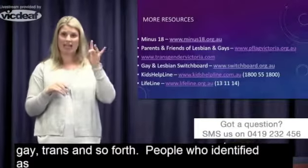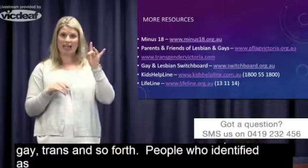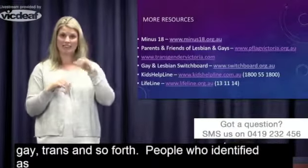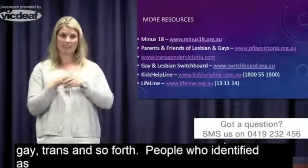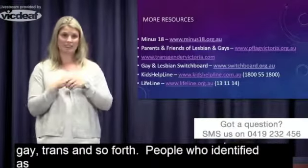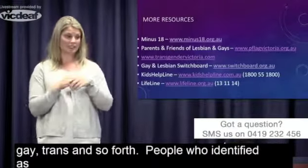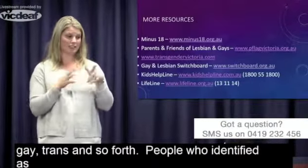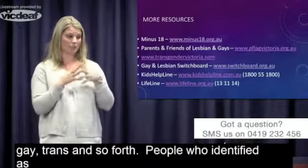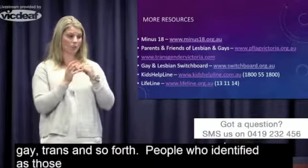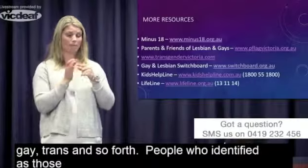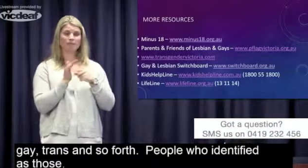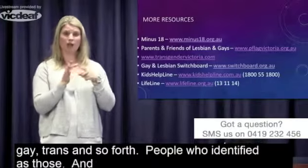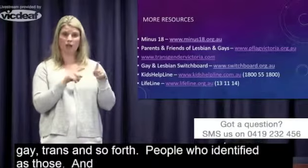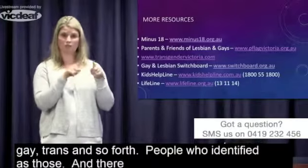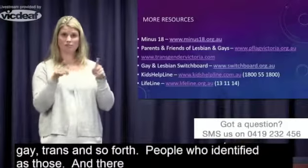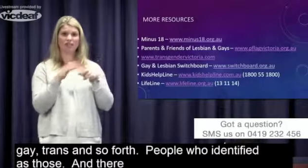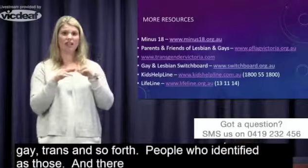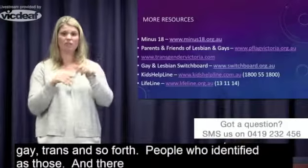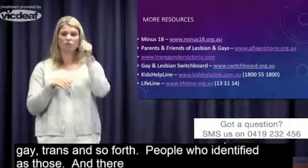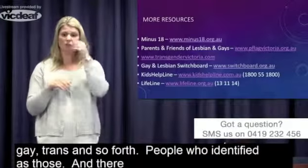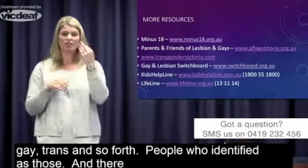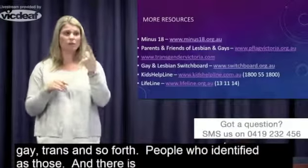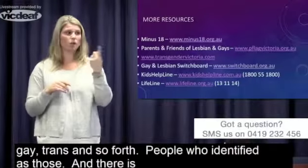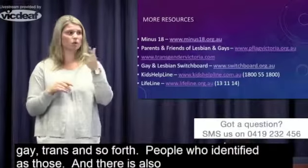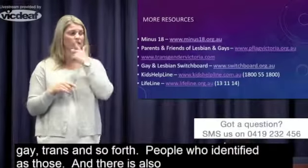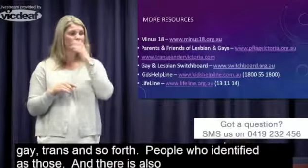And there's also parents and friends of lesbians and gay.